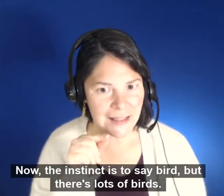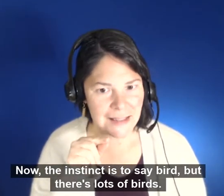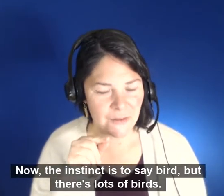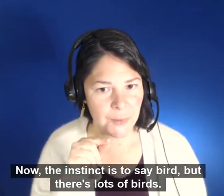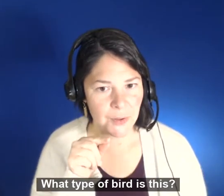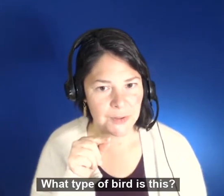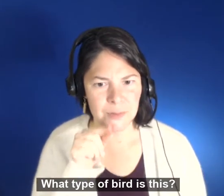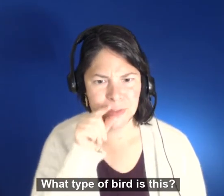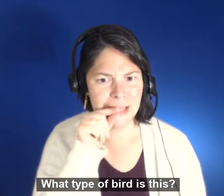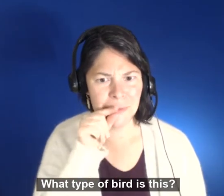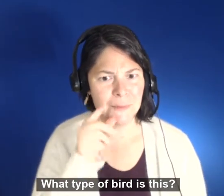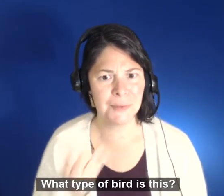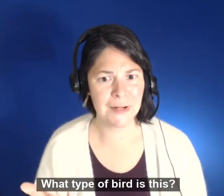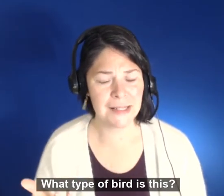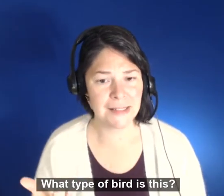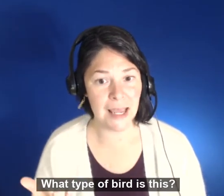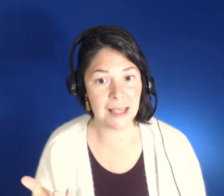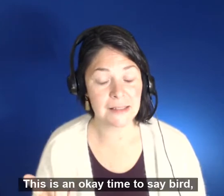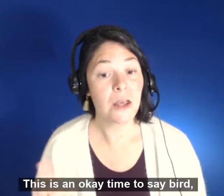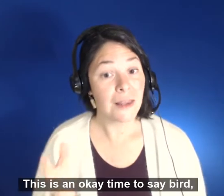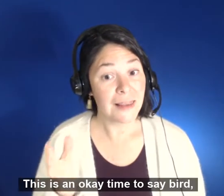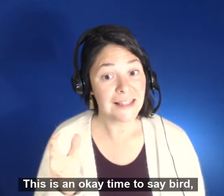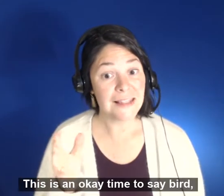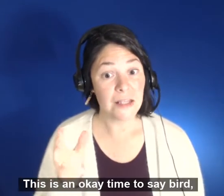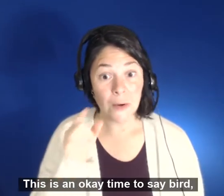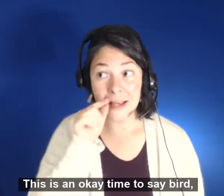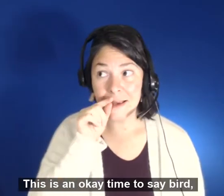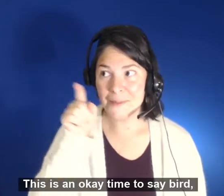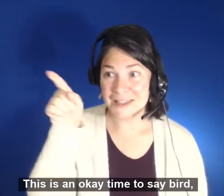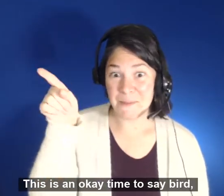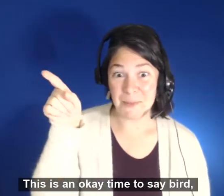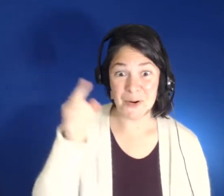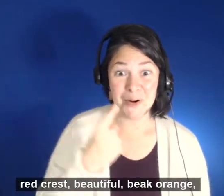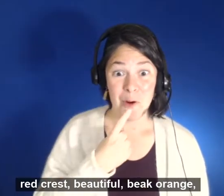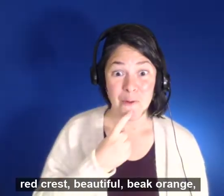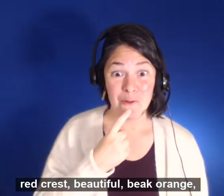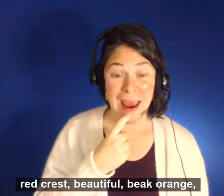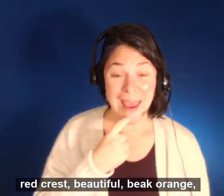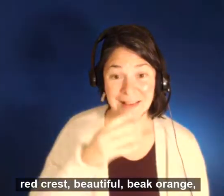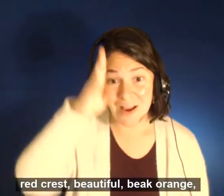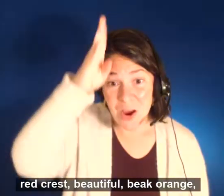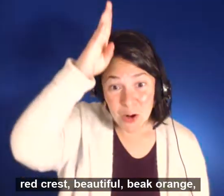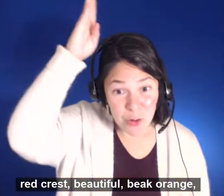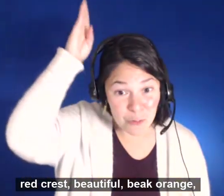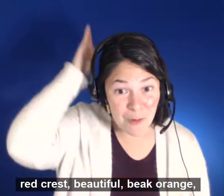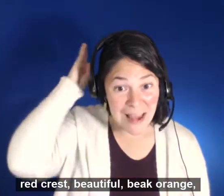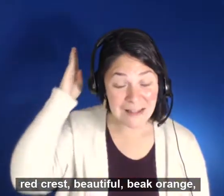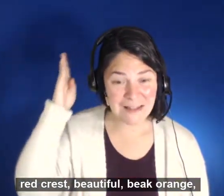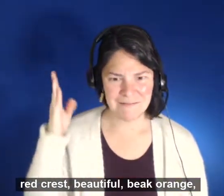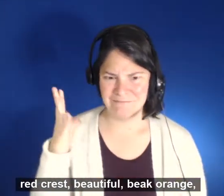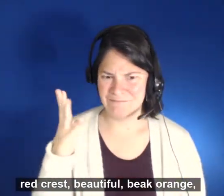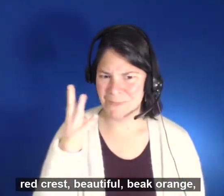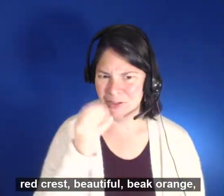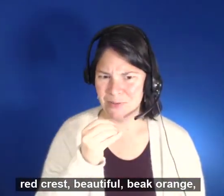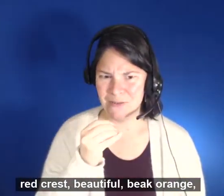of birds. What type of bird is this? This is an okay time to say bird. Red, crest,